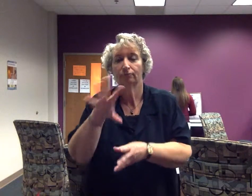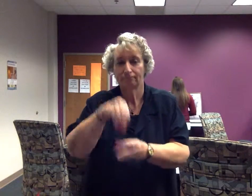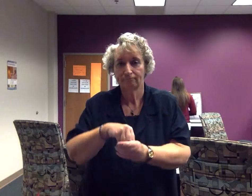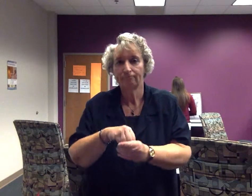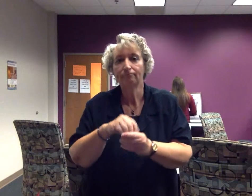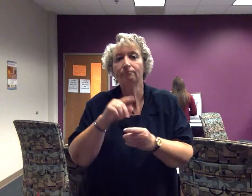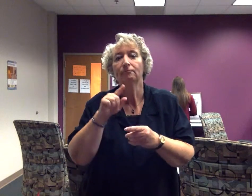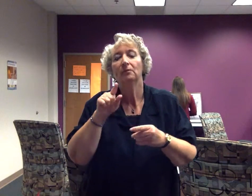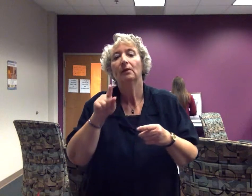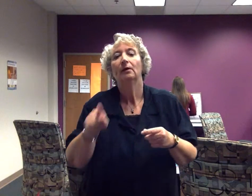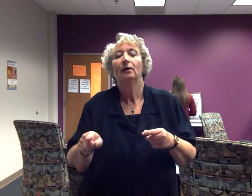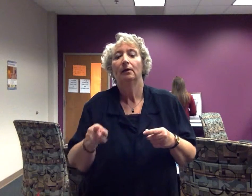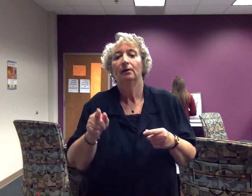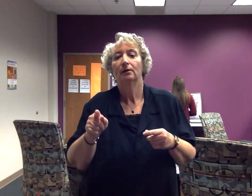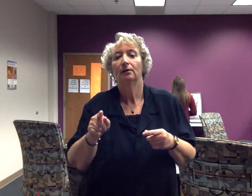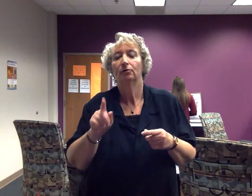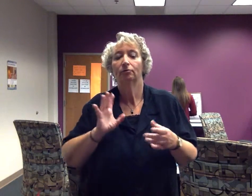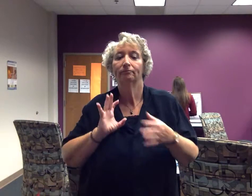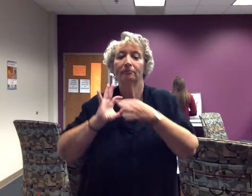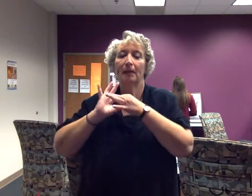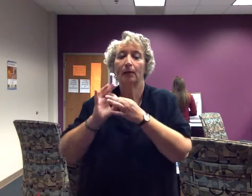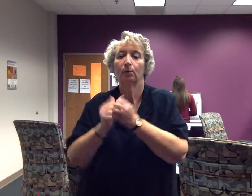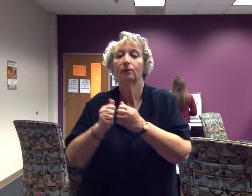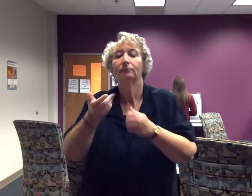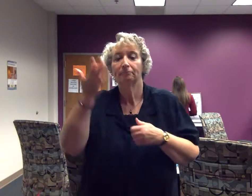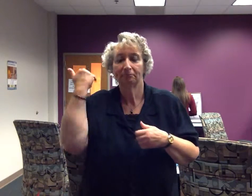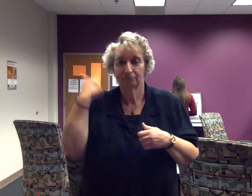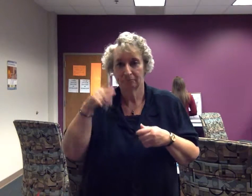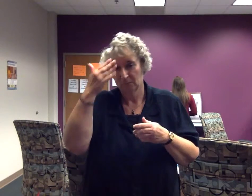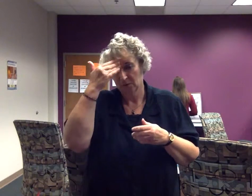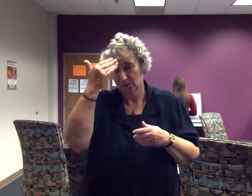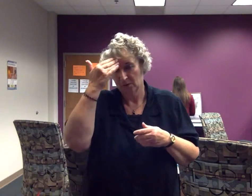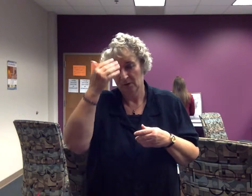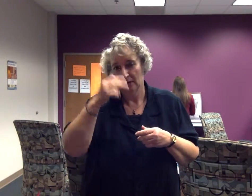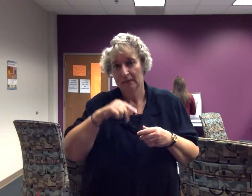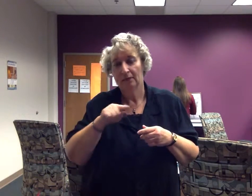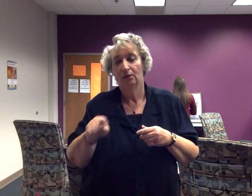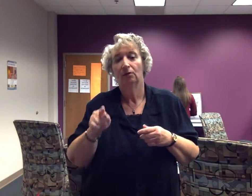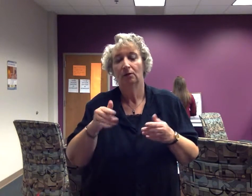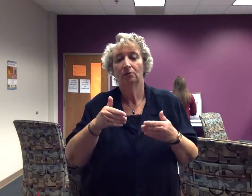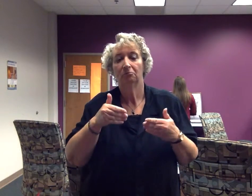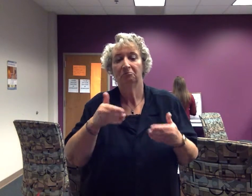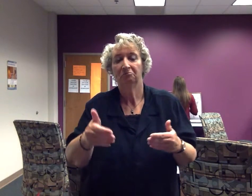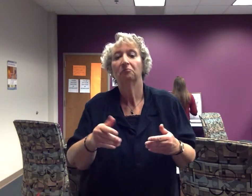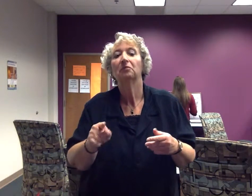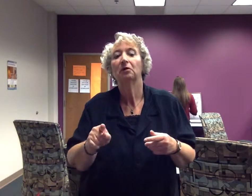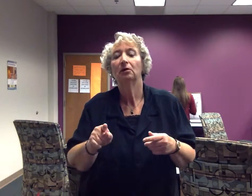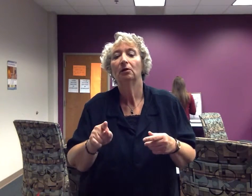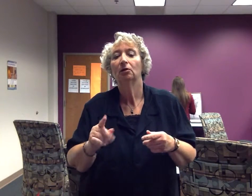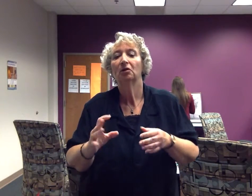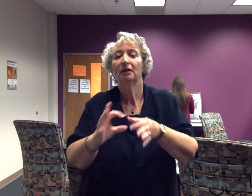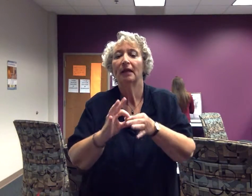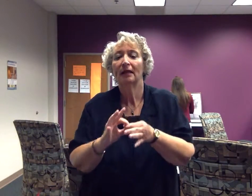first unit that teaches the terminology in the enduring understandings and allows students to make connections in their own lives or